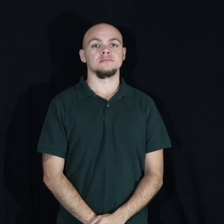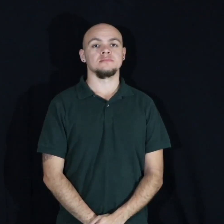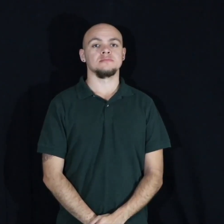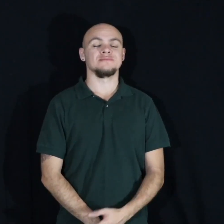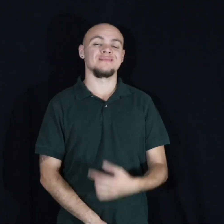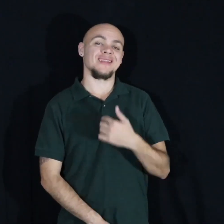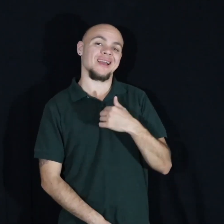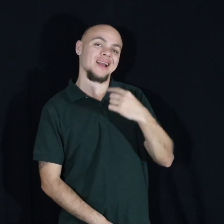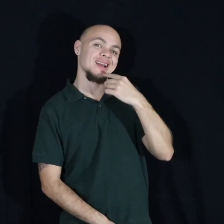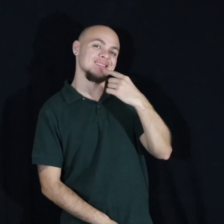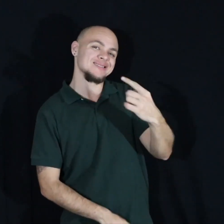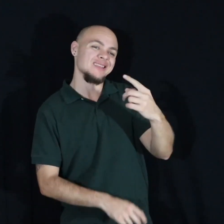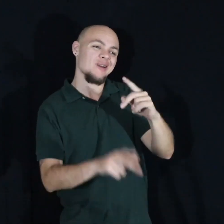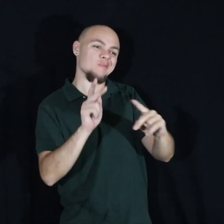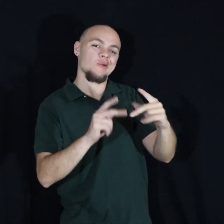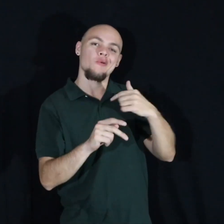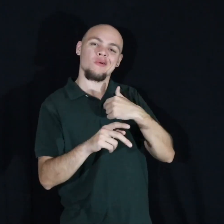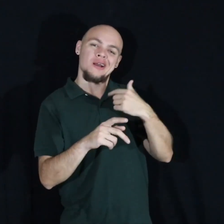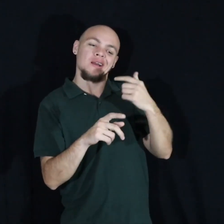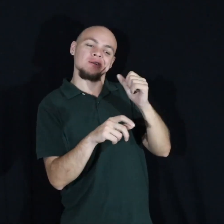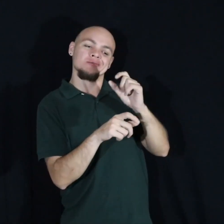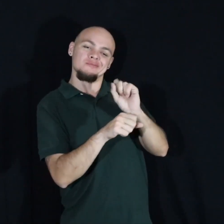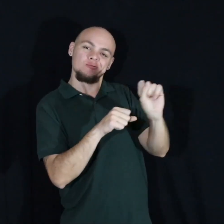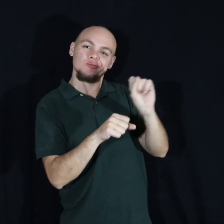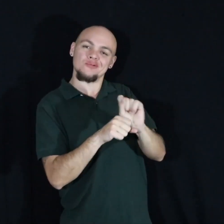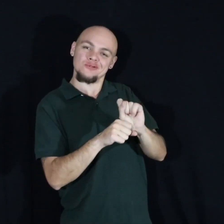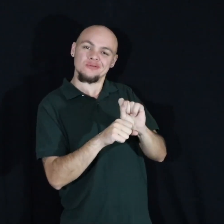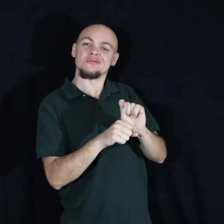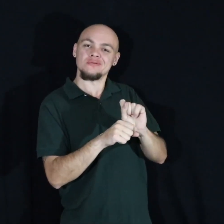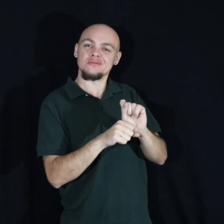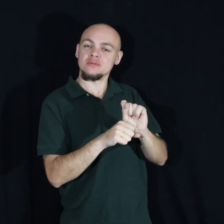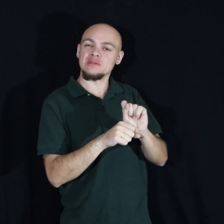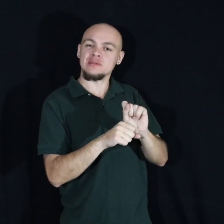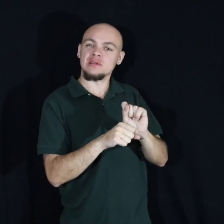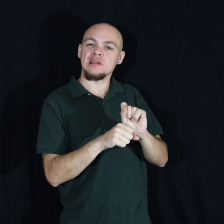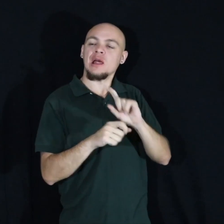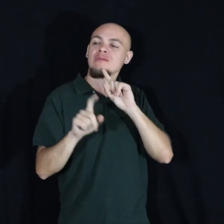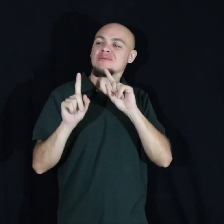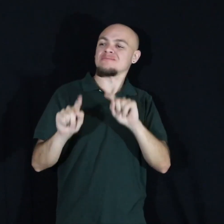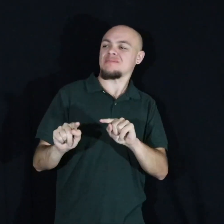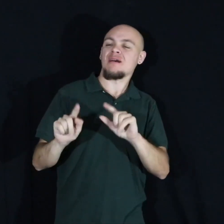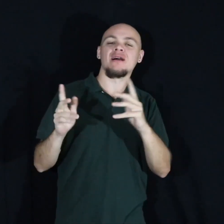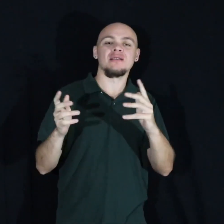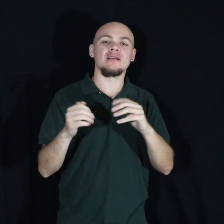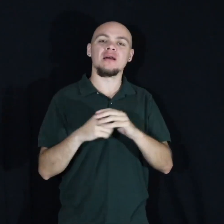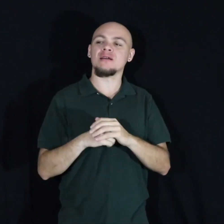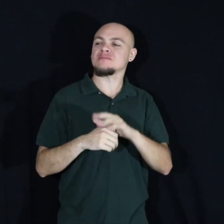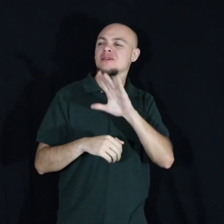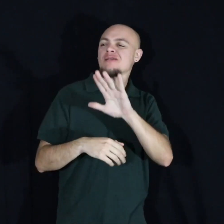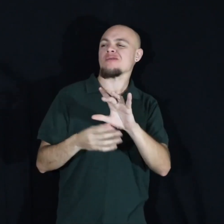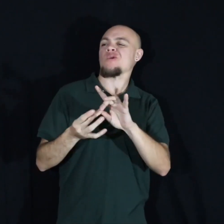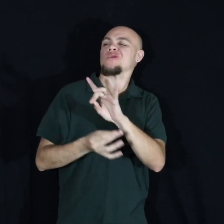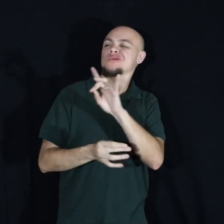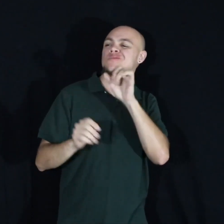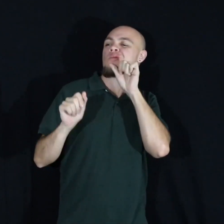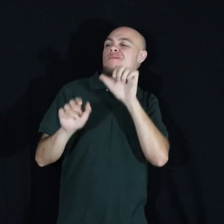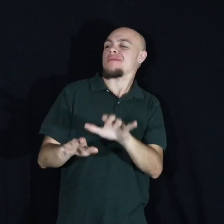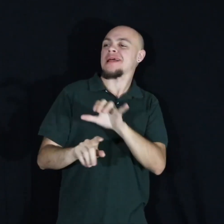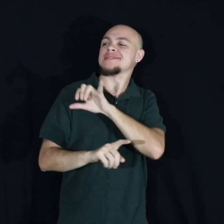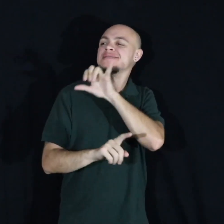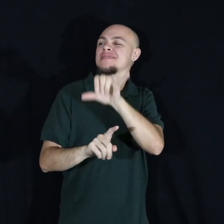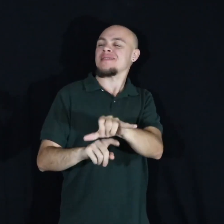When I tell people what I do for a living, they often respond by saying things like, "Bless your soul, that must